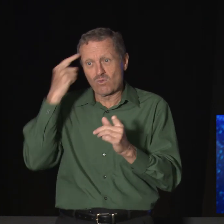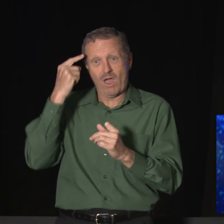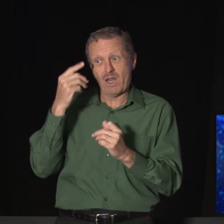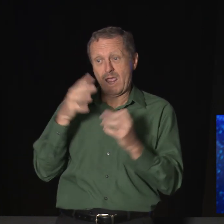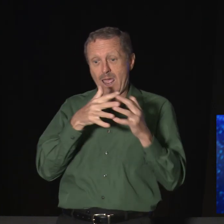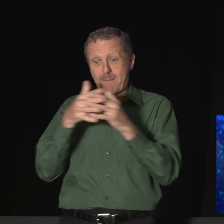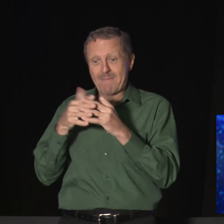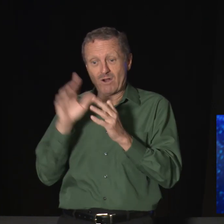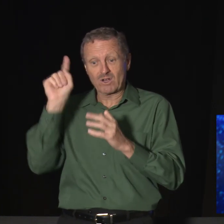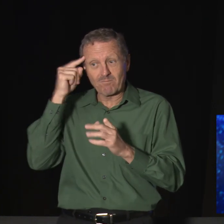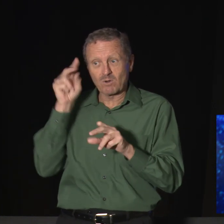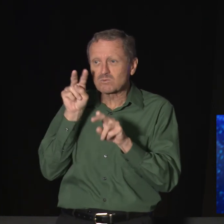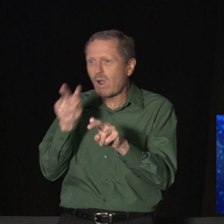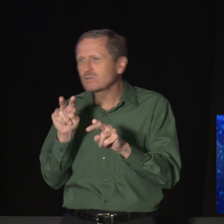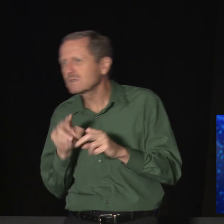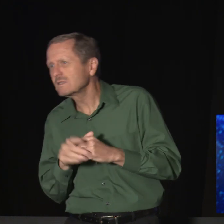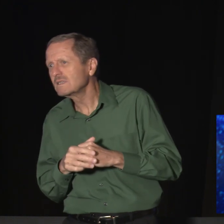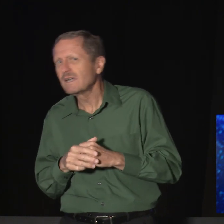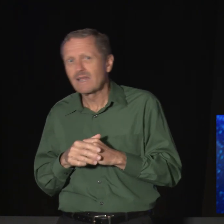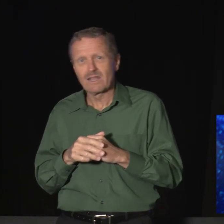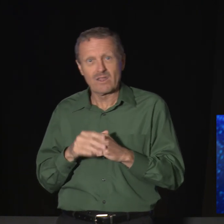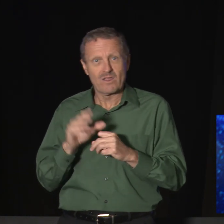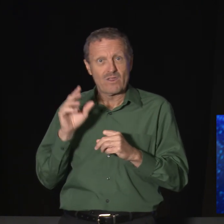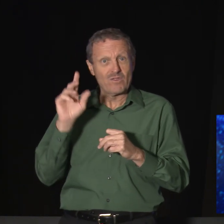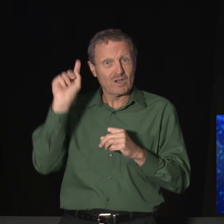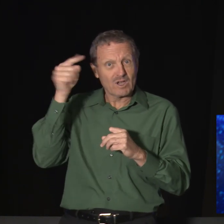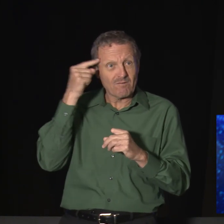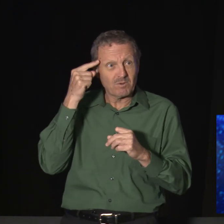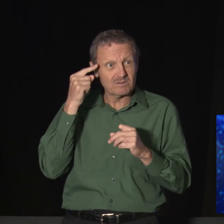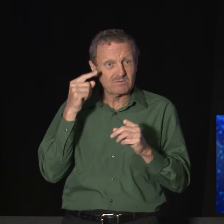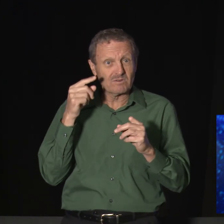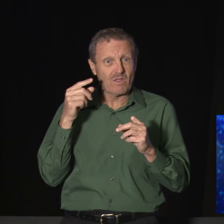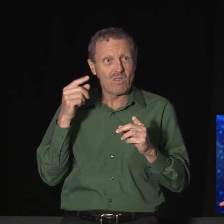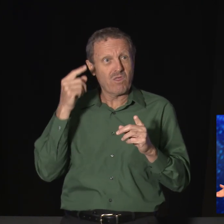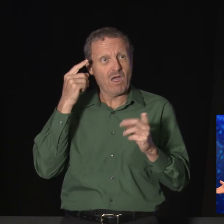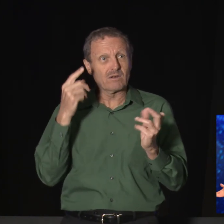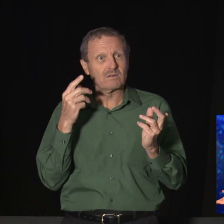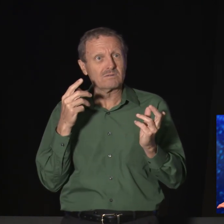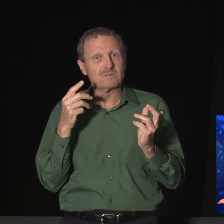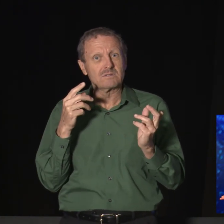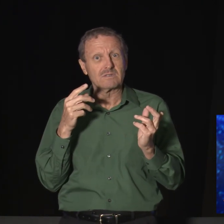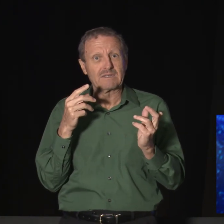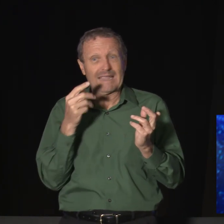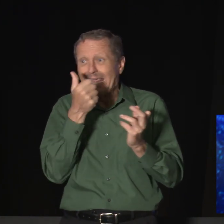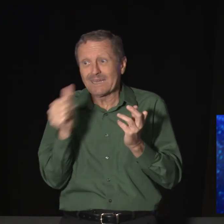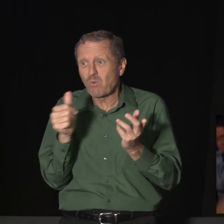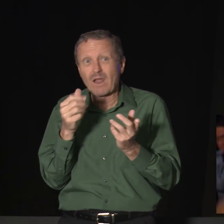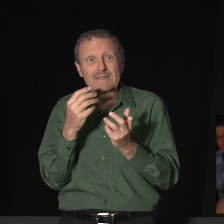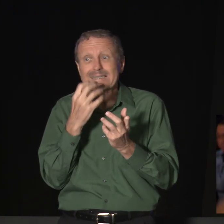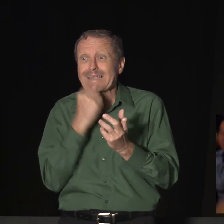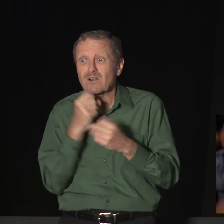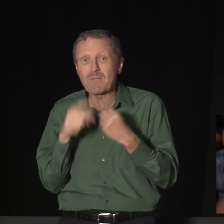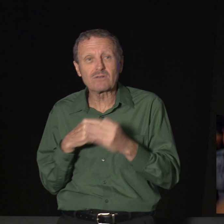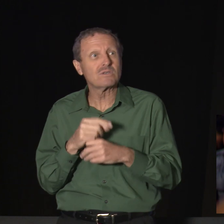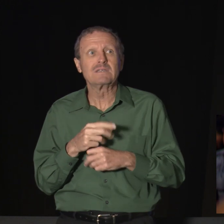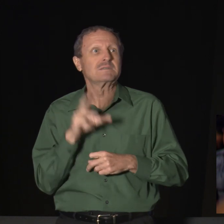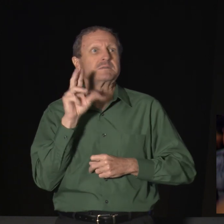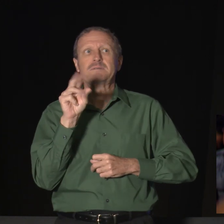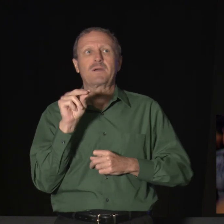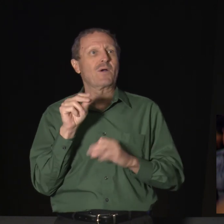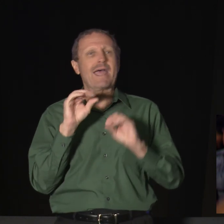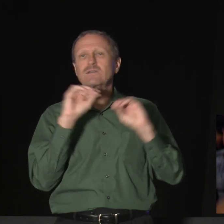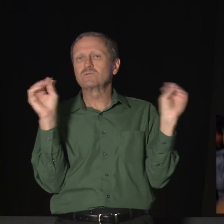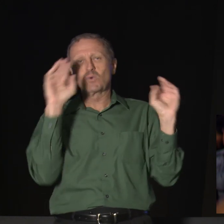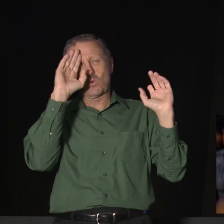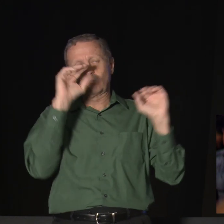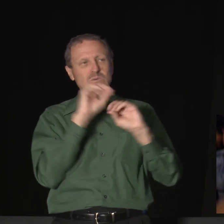government is watching you? Did you think that they knew who you were? Did you think anybody cared? No, she said,